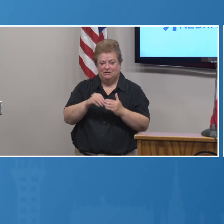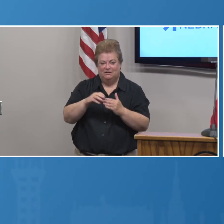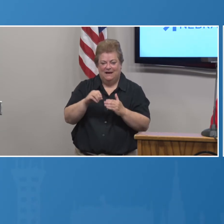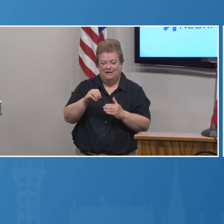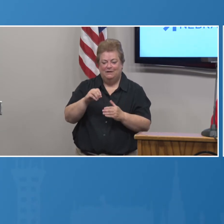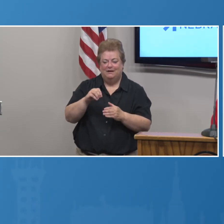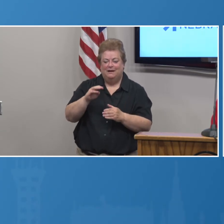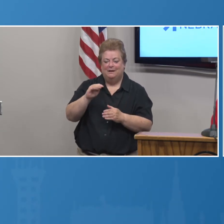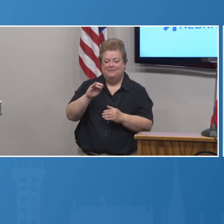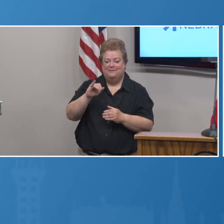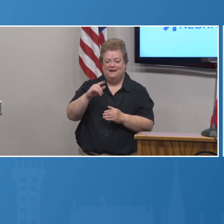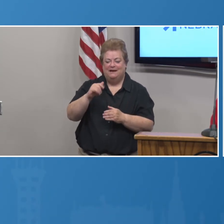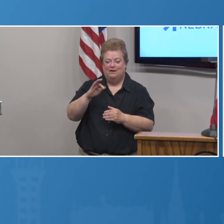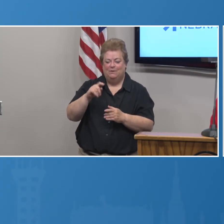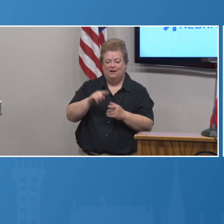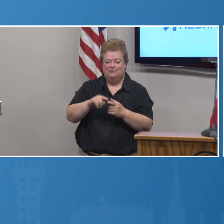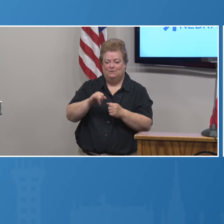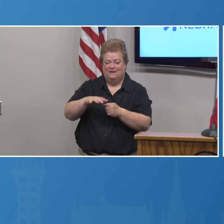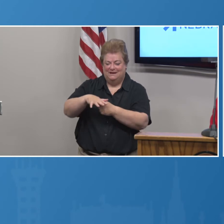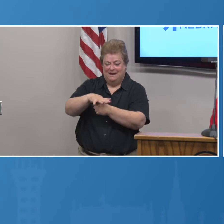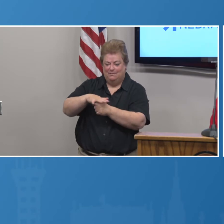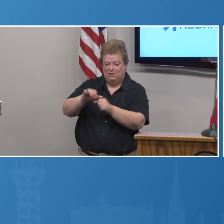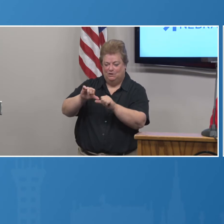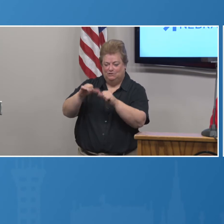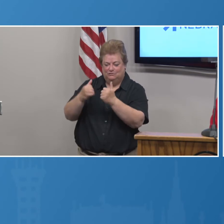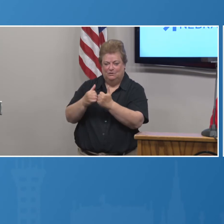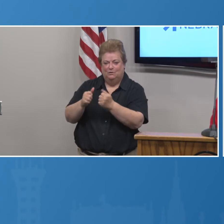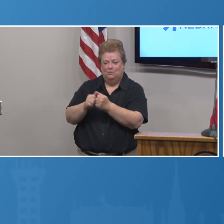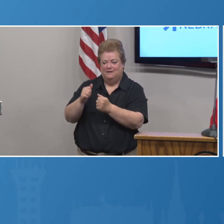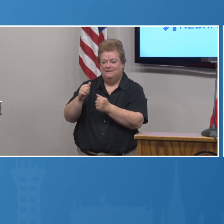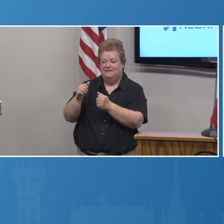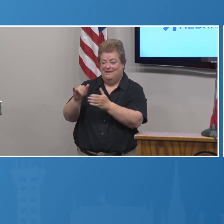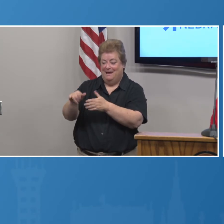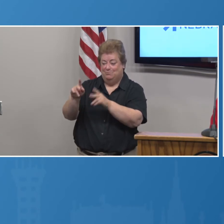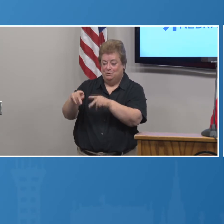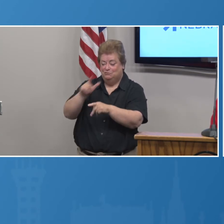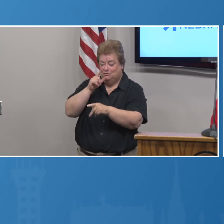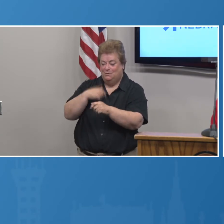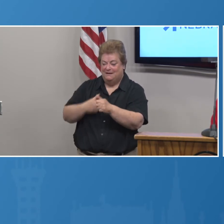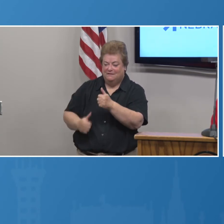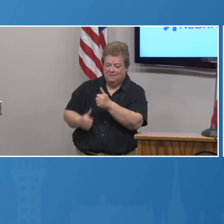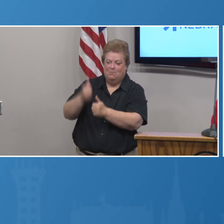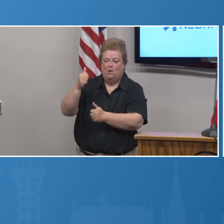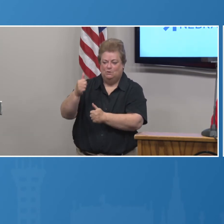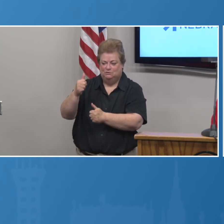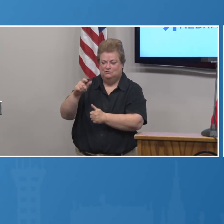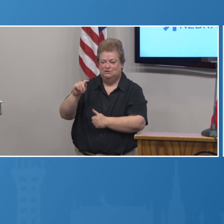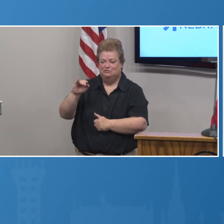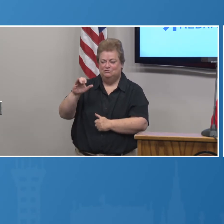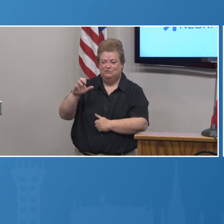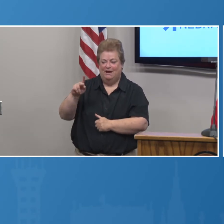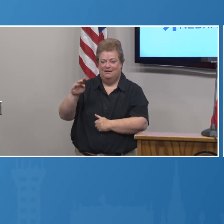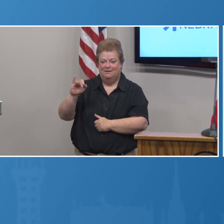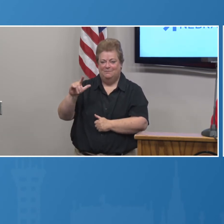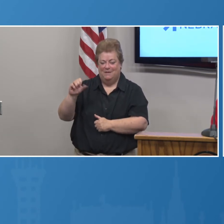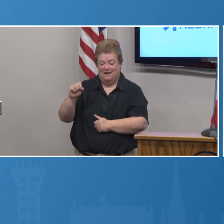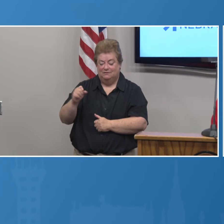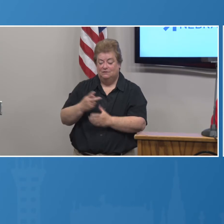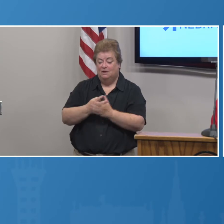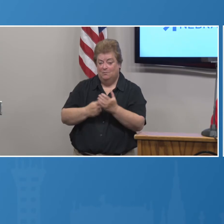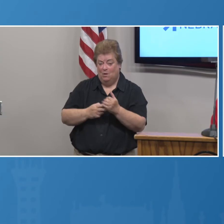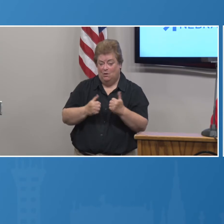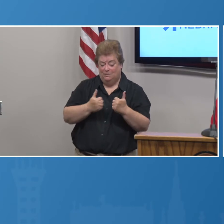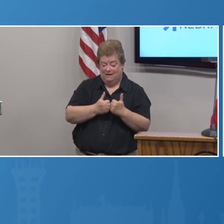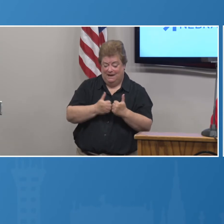neighborhood association of the person with the most tracked miles. And both of those games, the